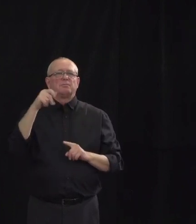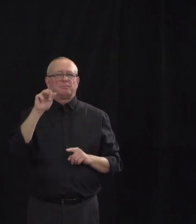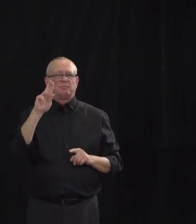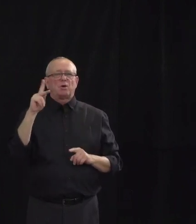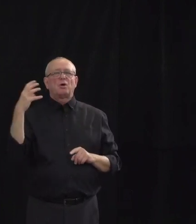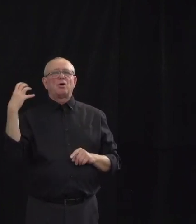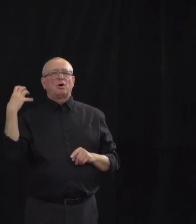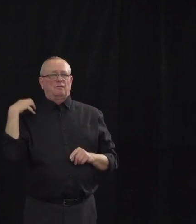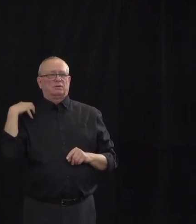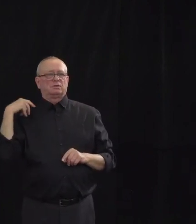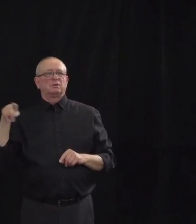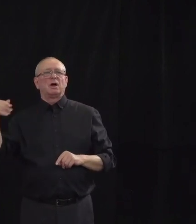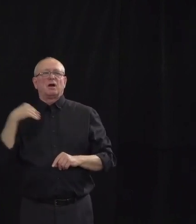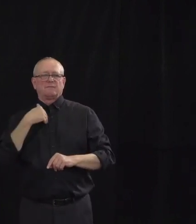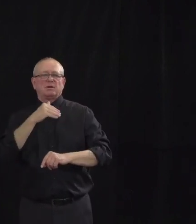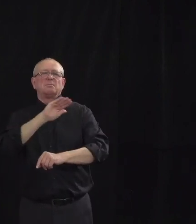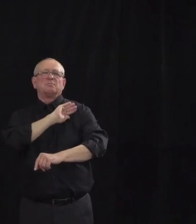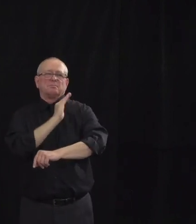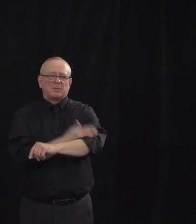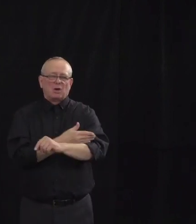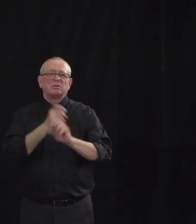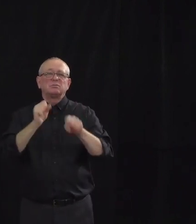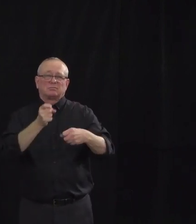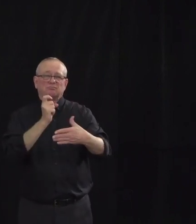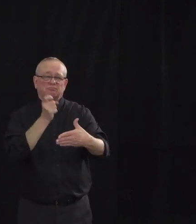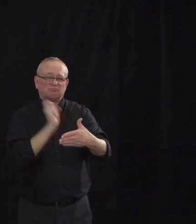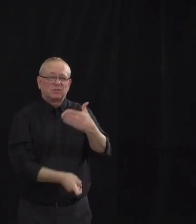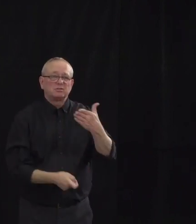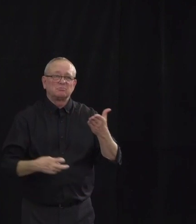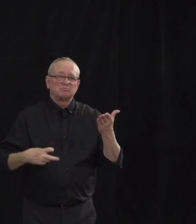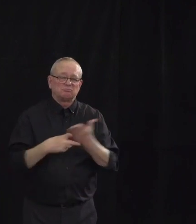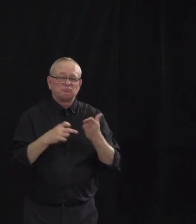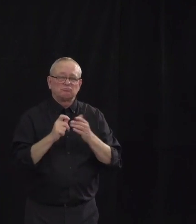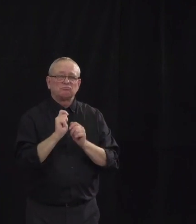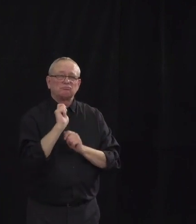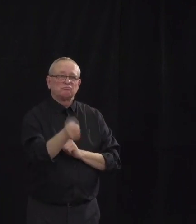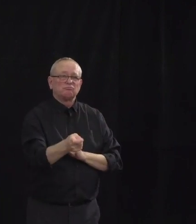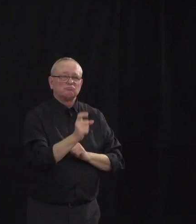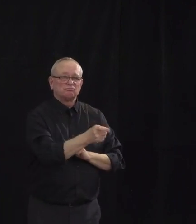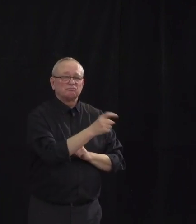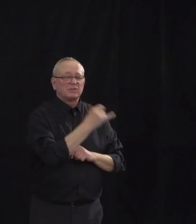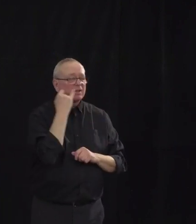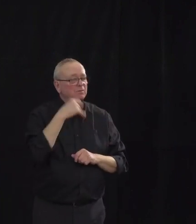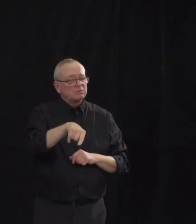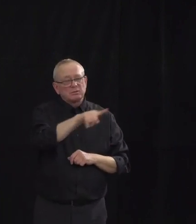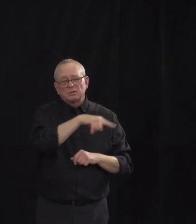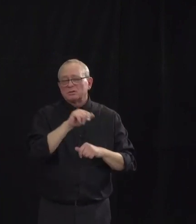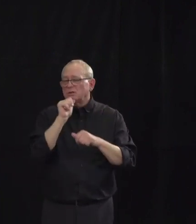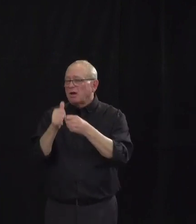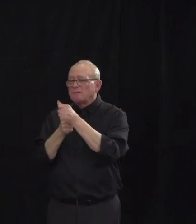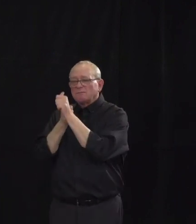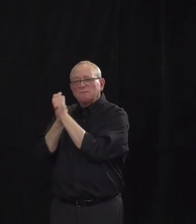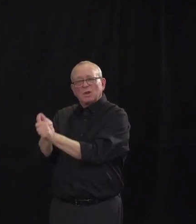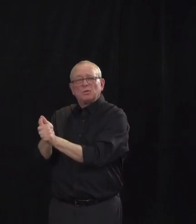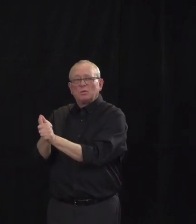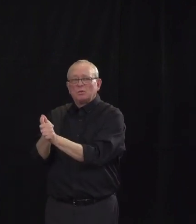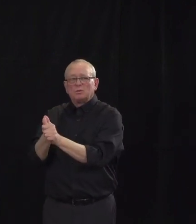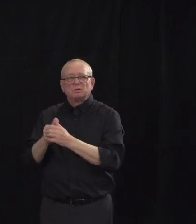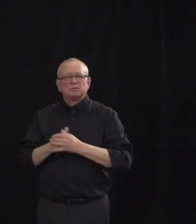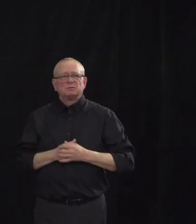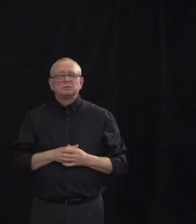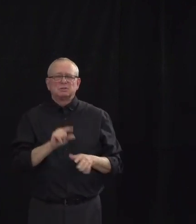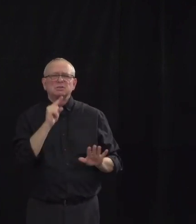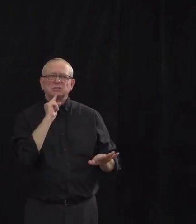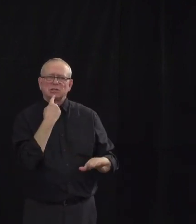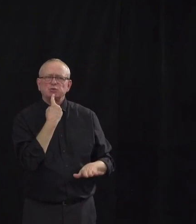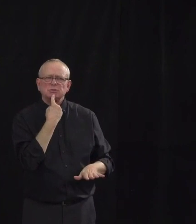be able to issue tickets for people not following the rules. We're very serious about these measures. Officers can issue fines for non-compliance